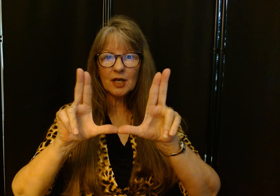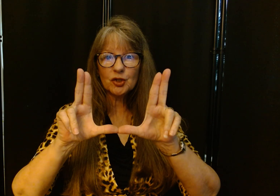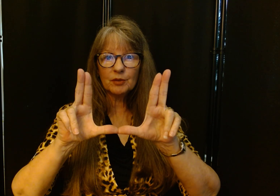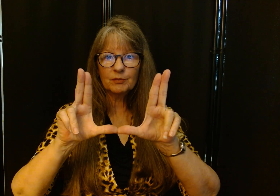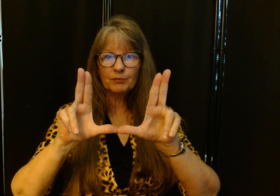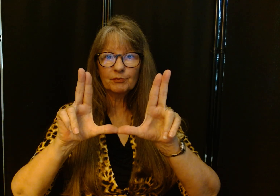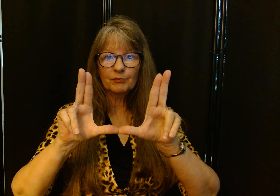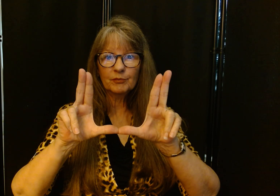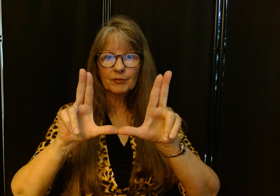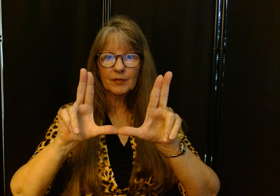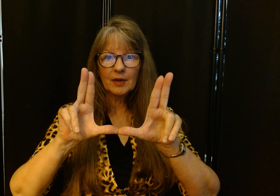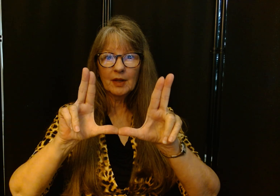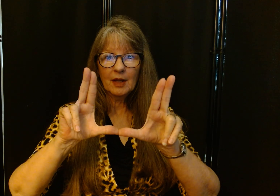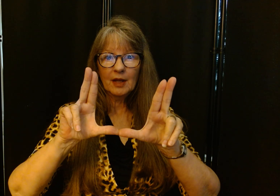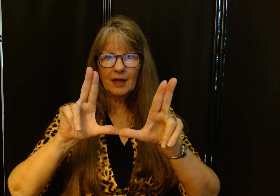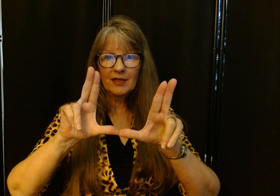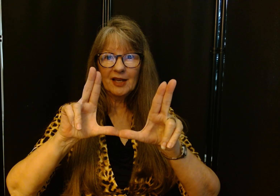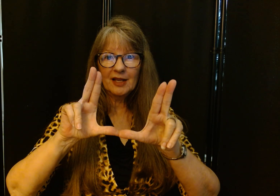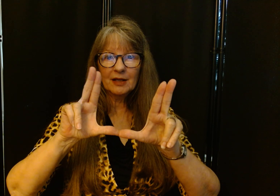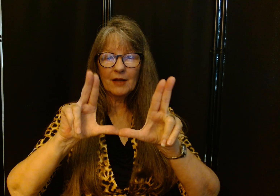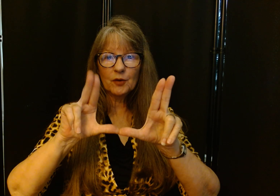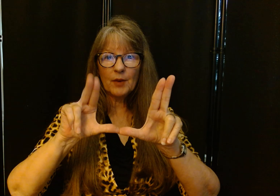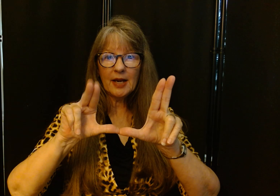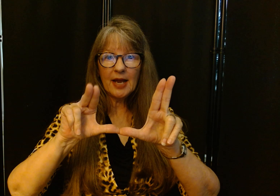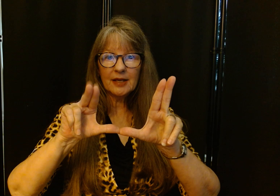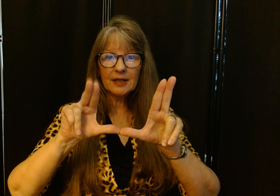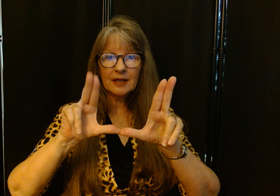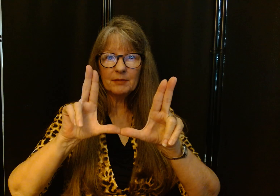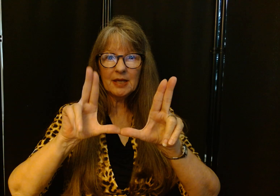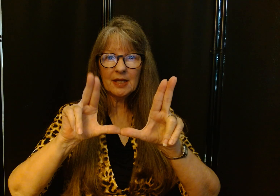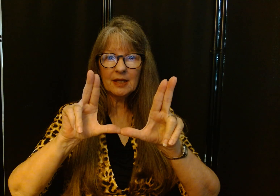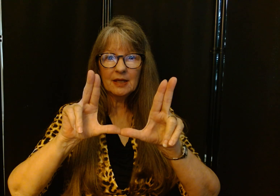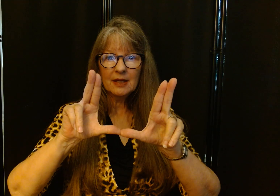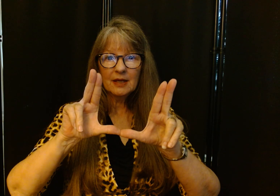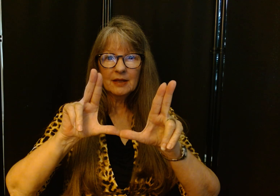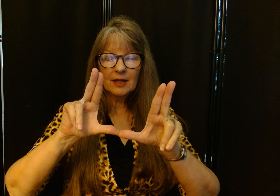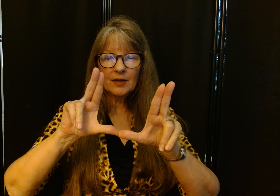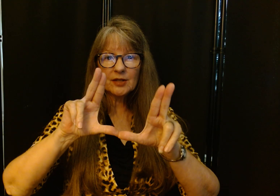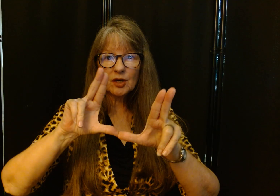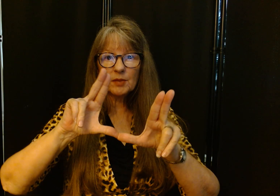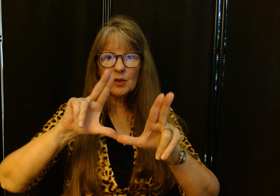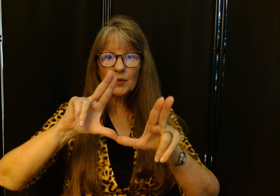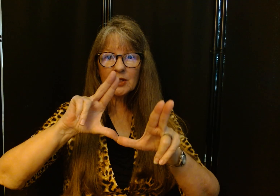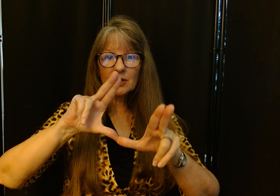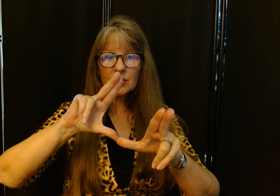them. And then if you're right-handed like me, then that's going to be the one that's on top.